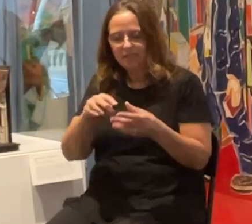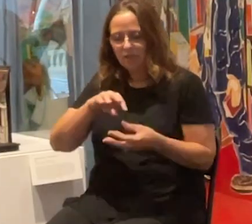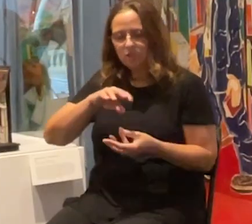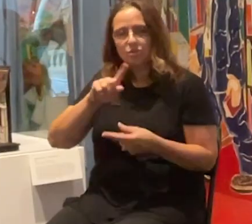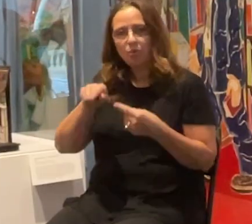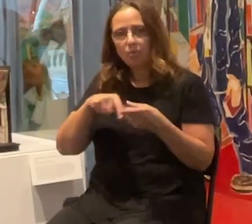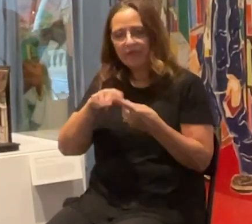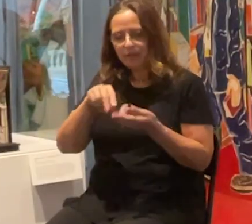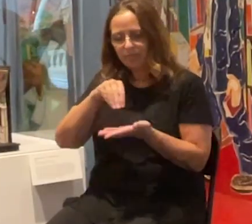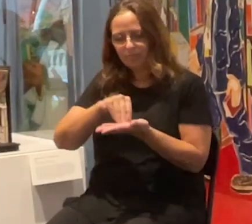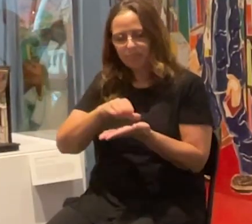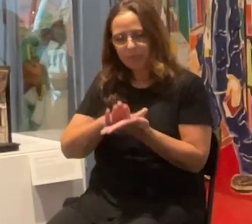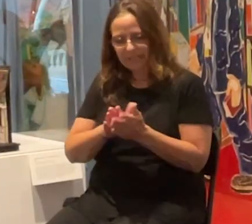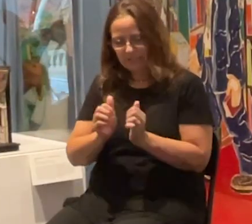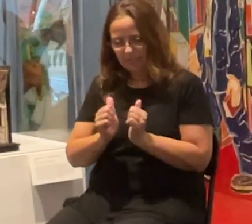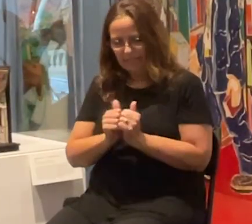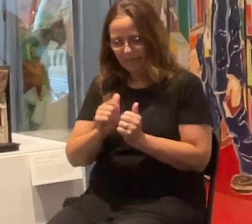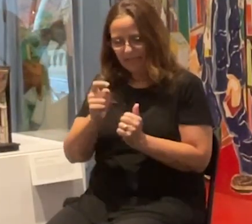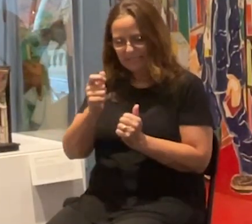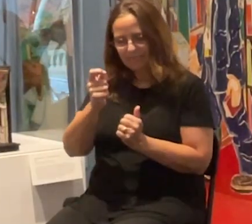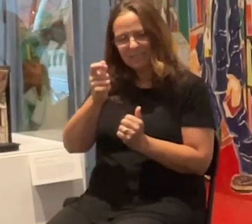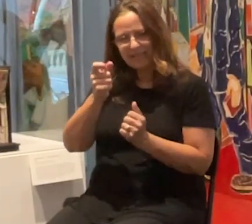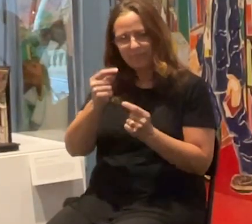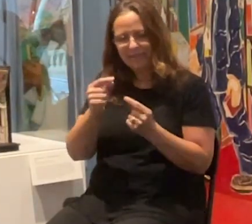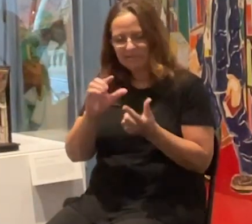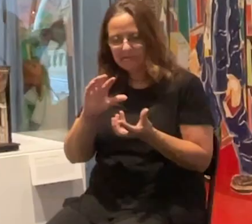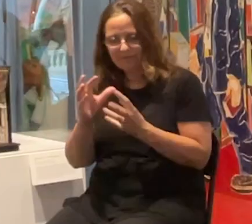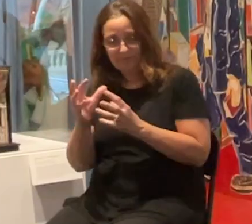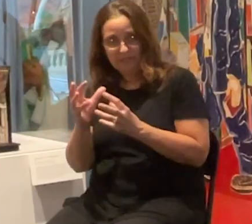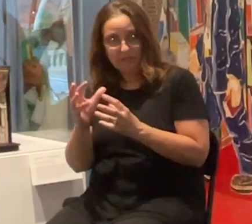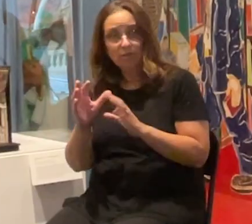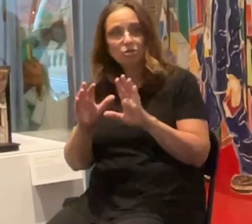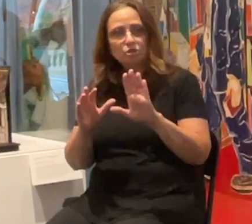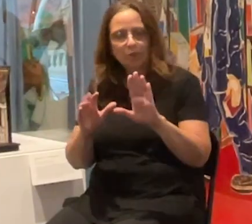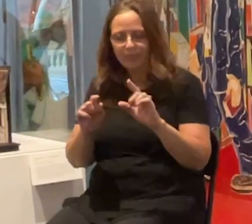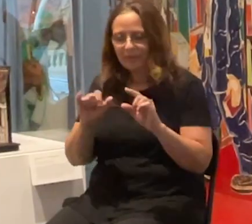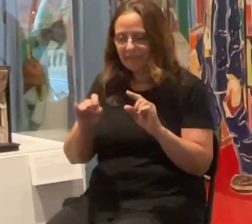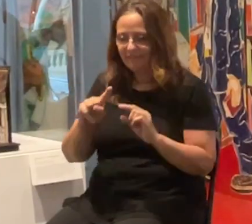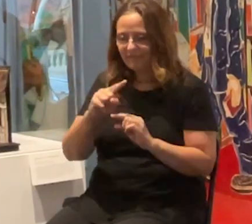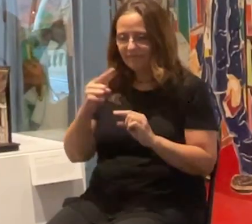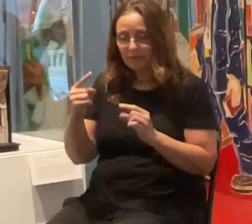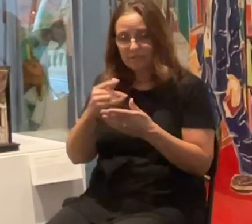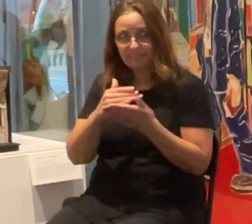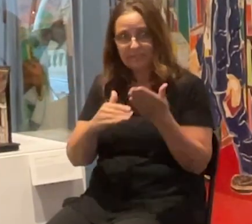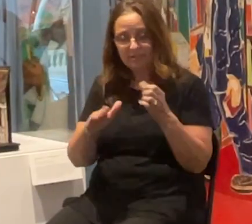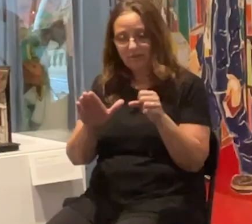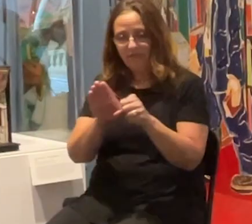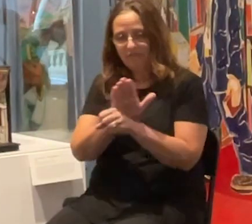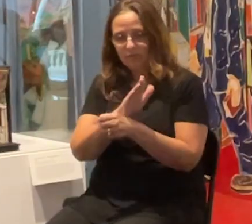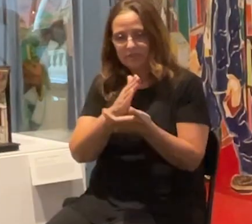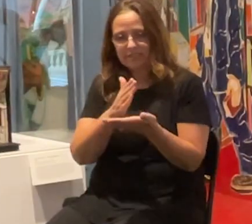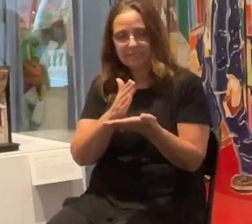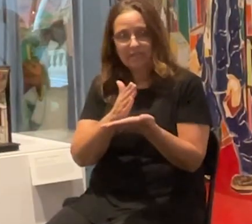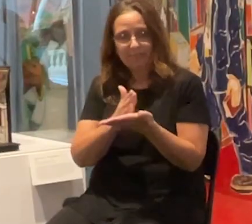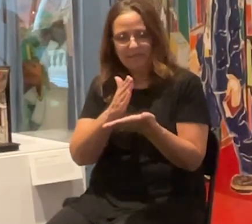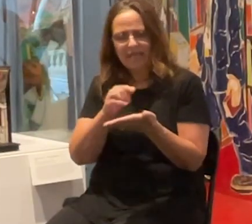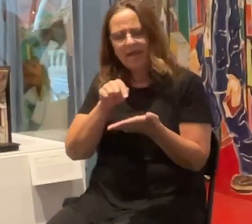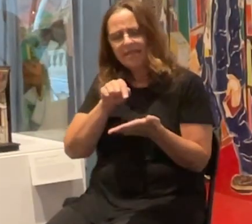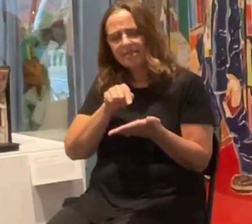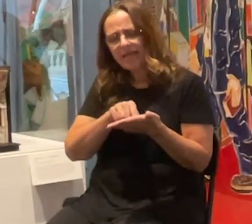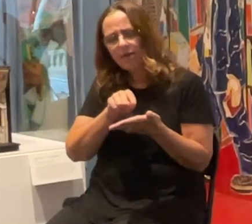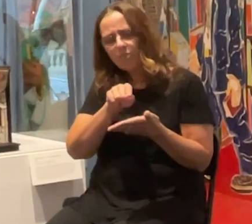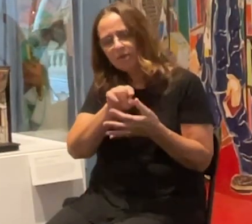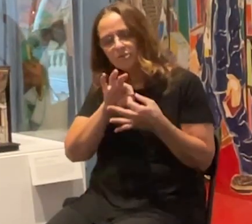turned around. So that the first piece, Full Stop, was a piece that was kind of about a classic era New York